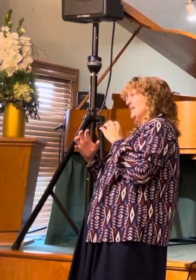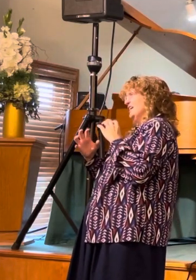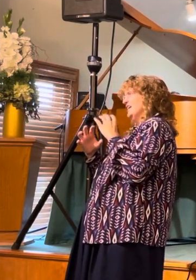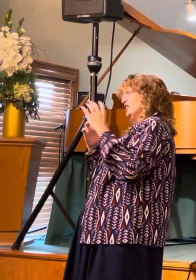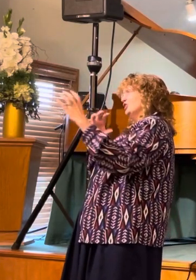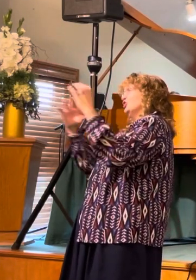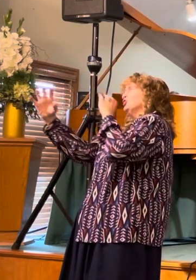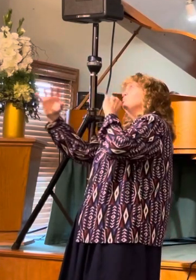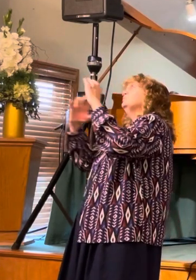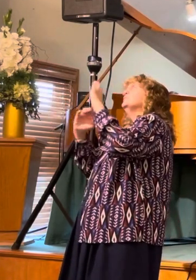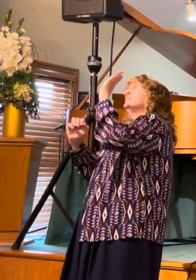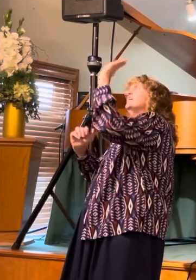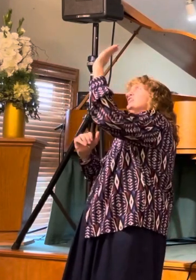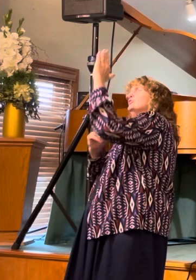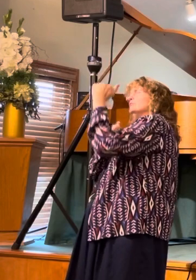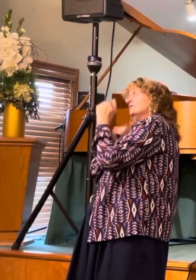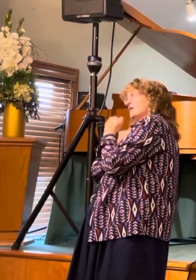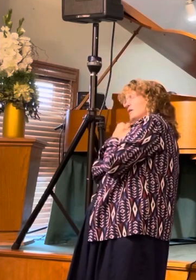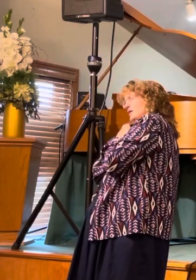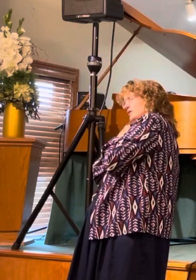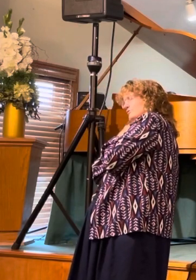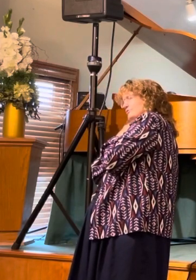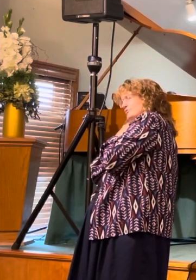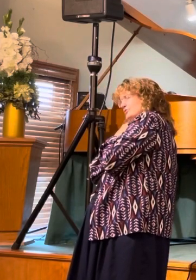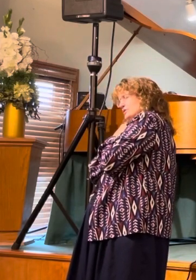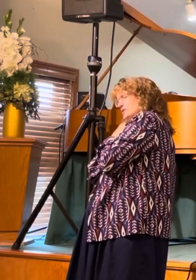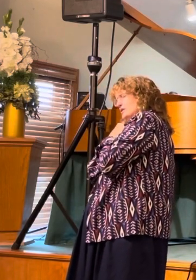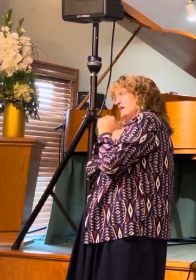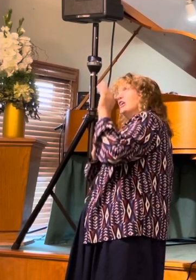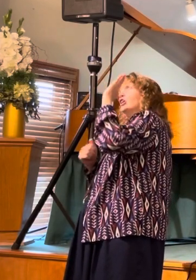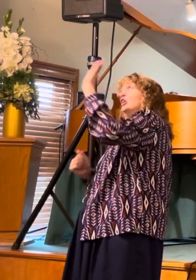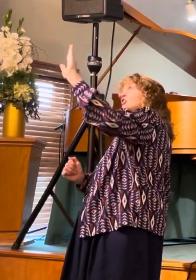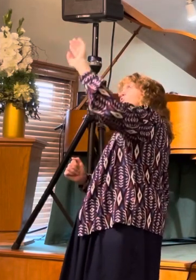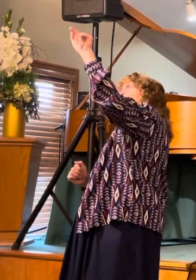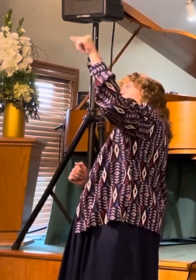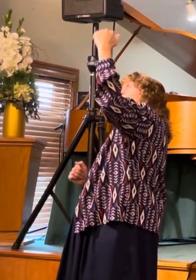communicate your love and your